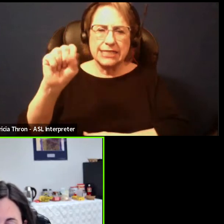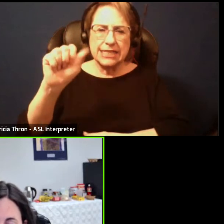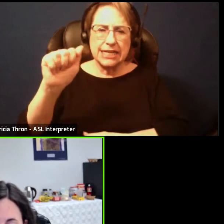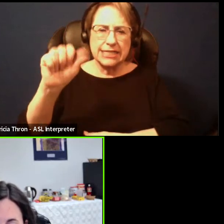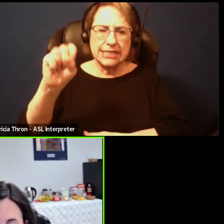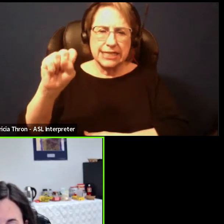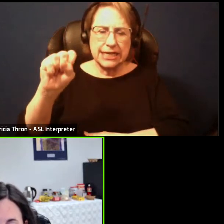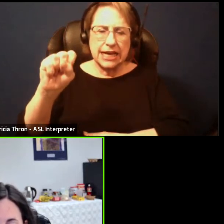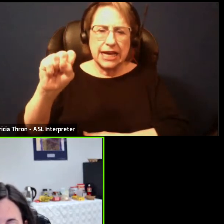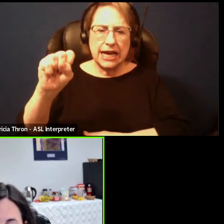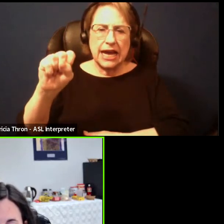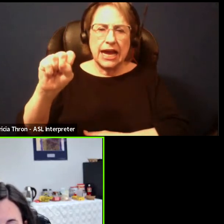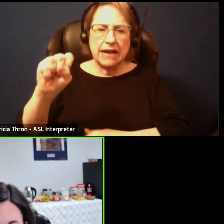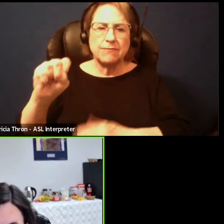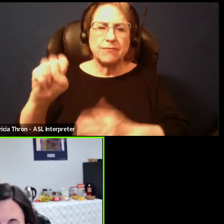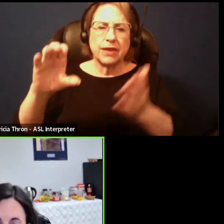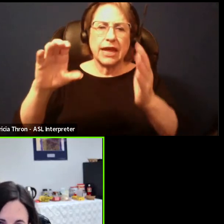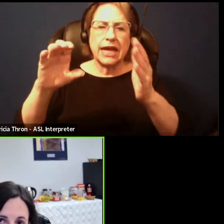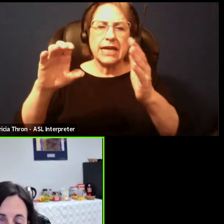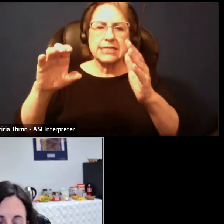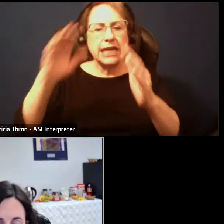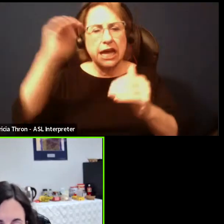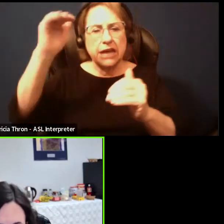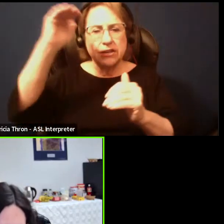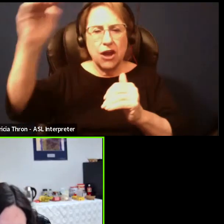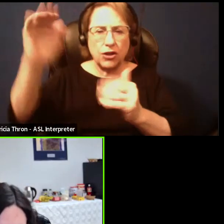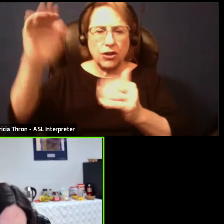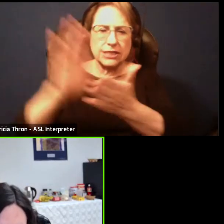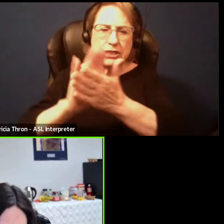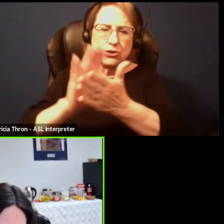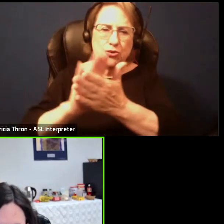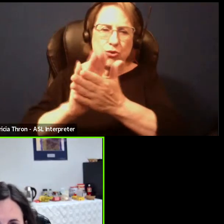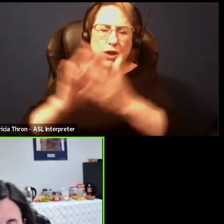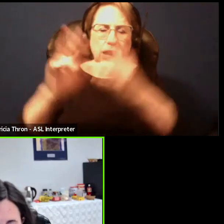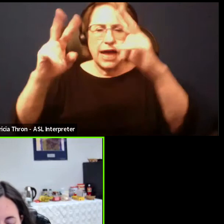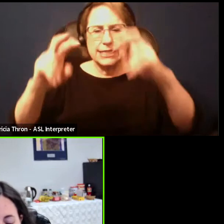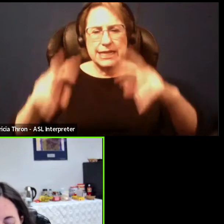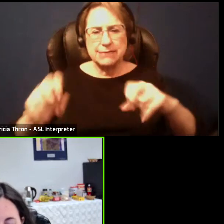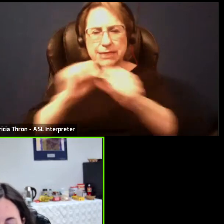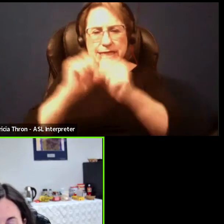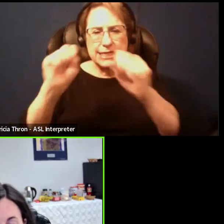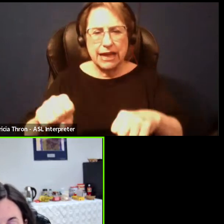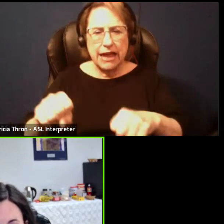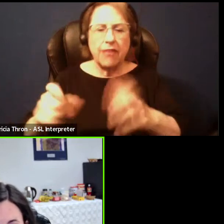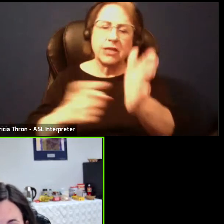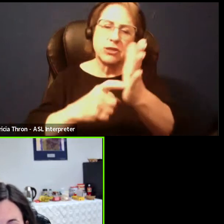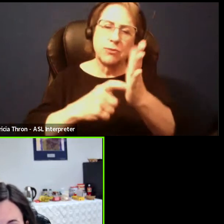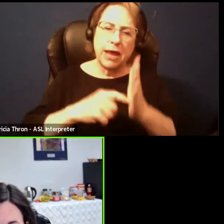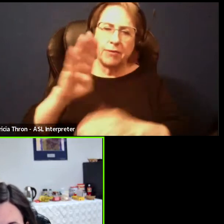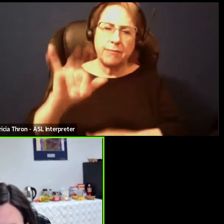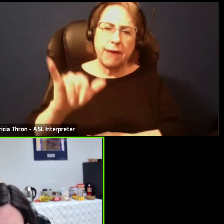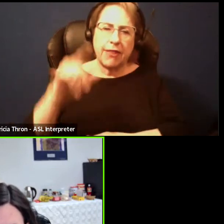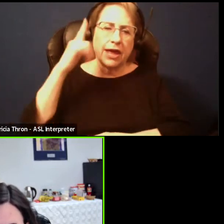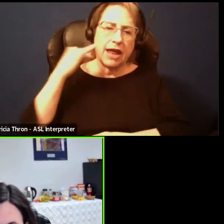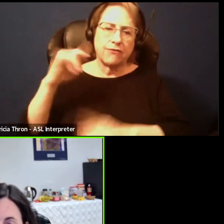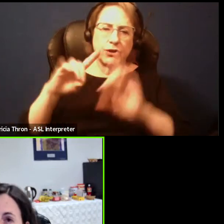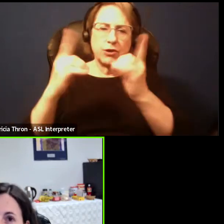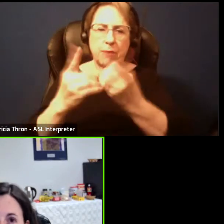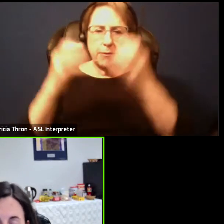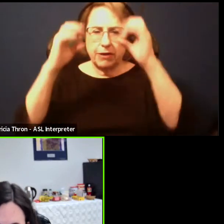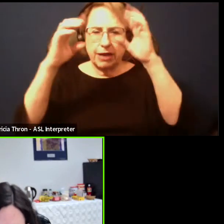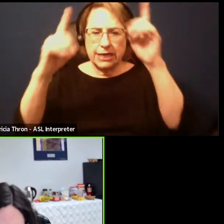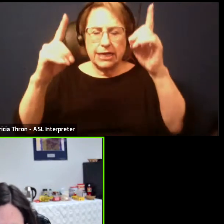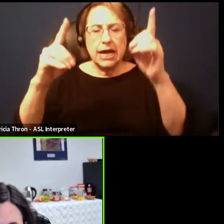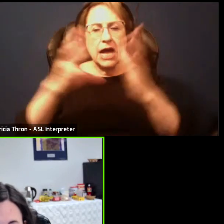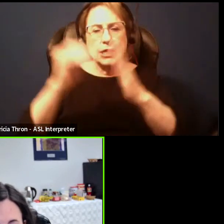Adult School Assessment System, and these tests are mandated by the California Department of Education. Students from across our